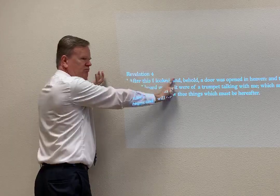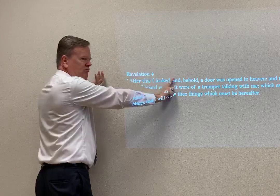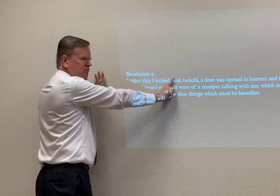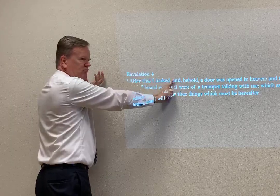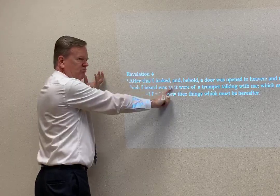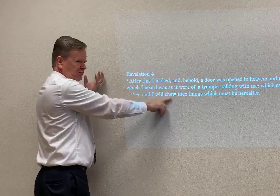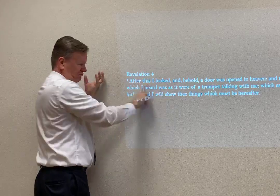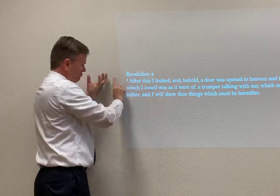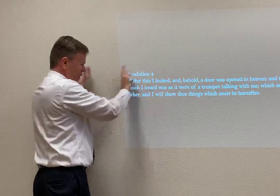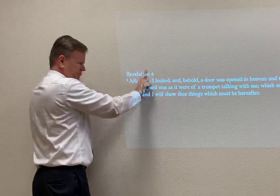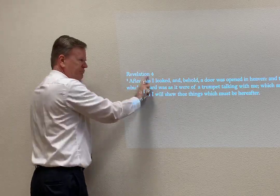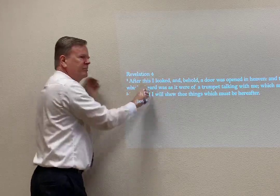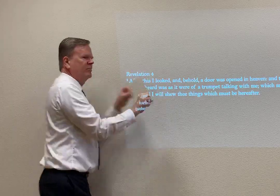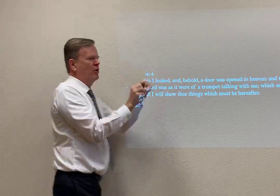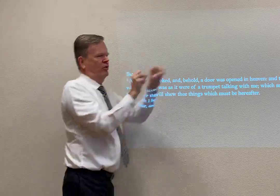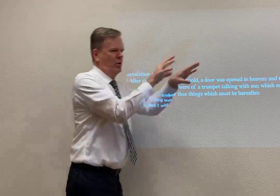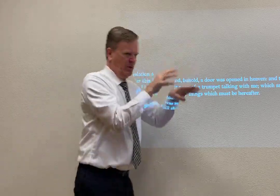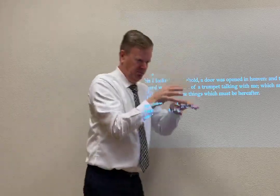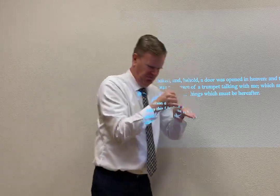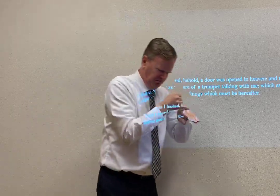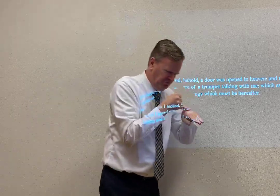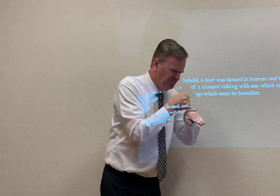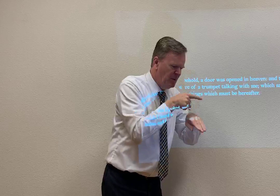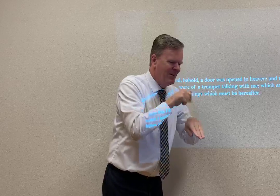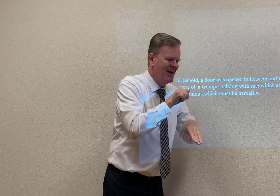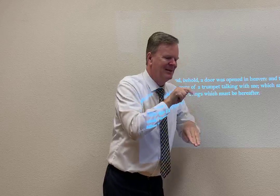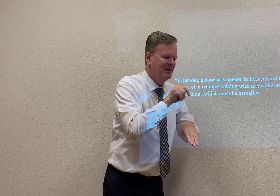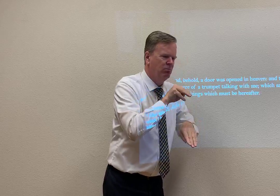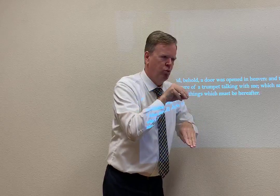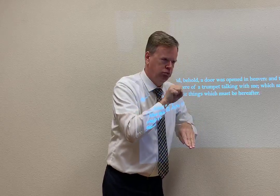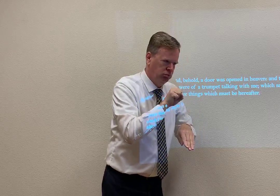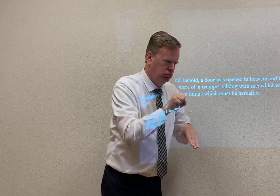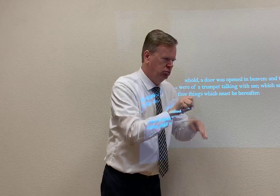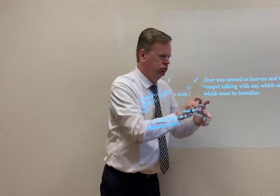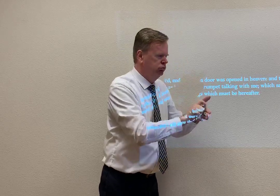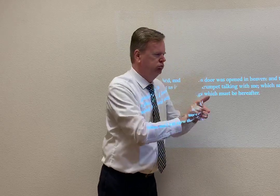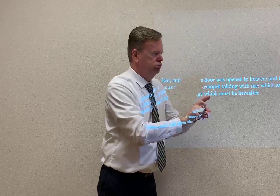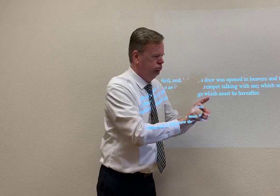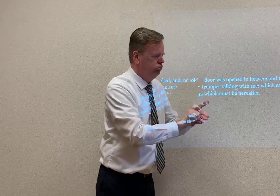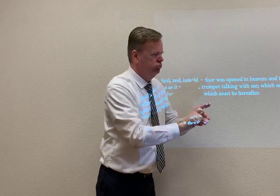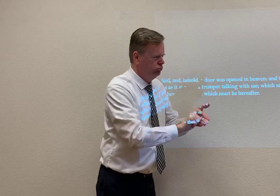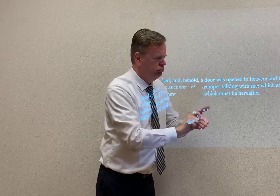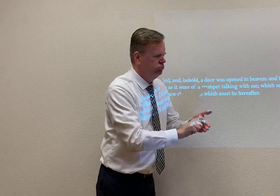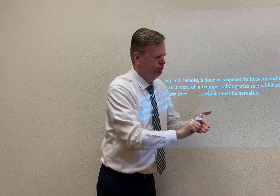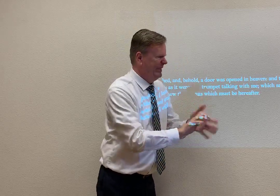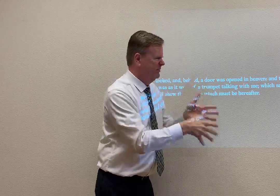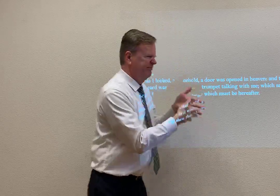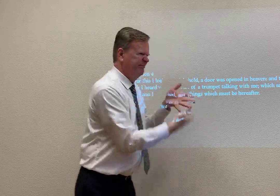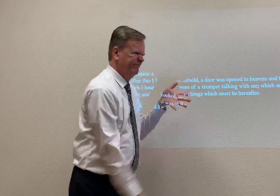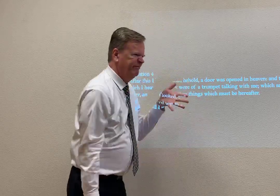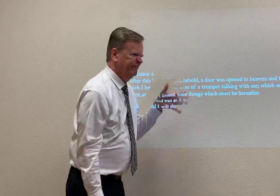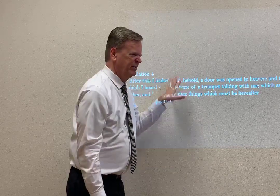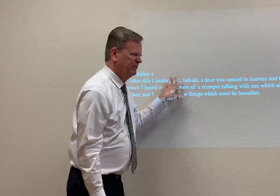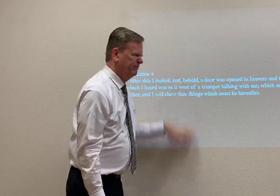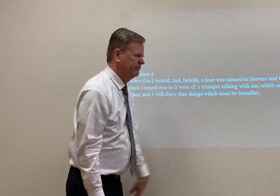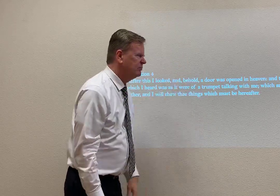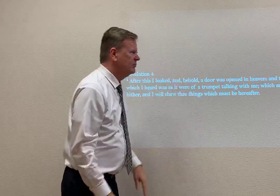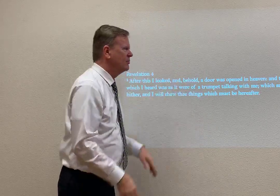of them went to the Isle. John just happened to be one that was thrown to the Isle of Patmos, and he wrote the book of Revelations while he was there.